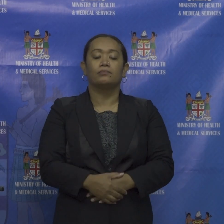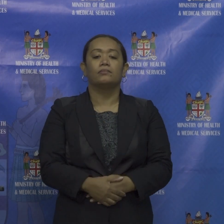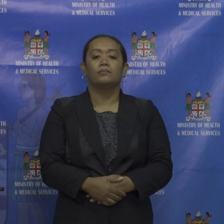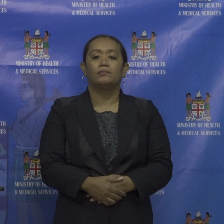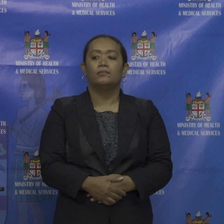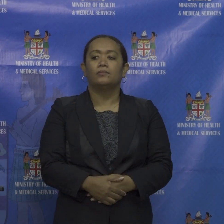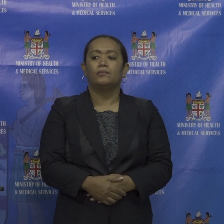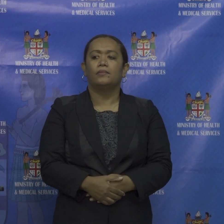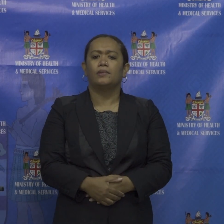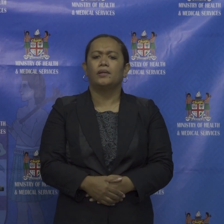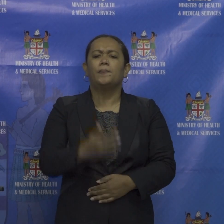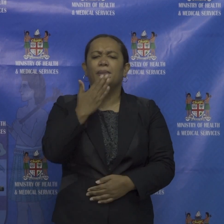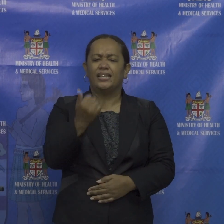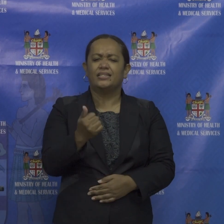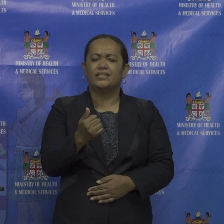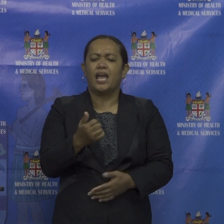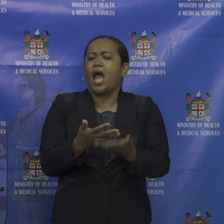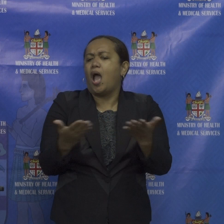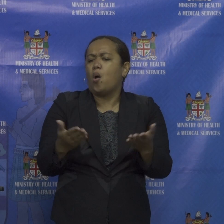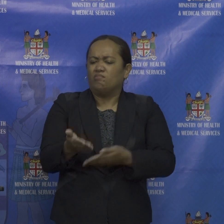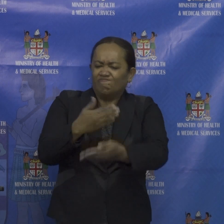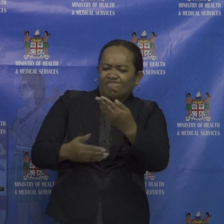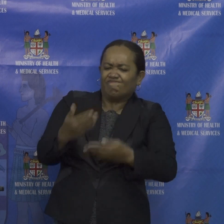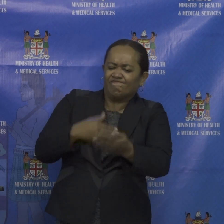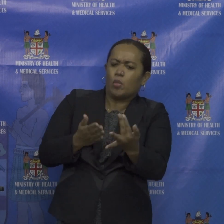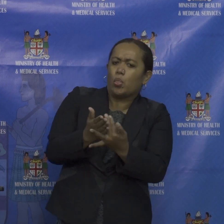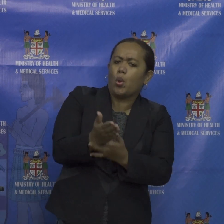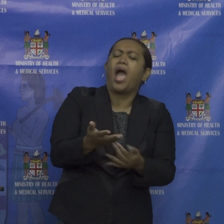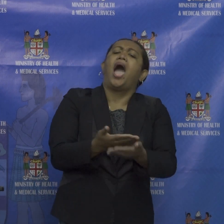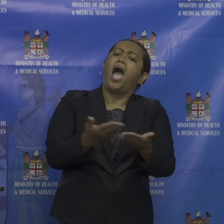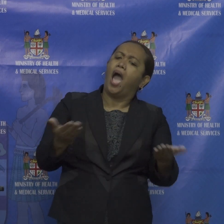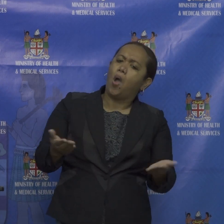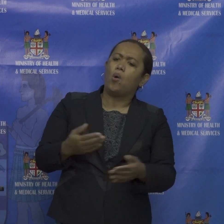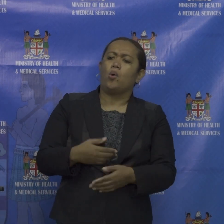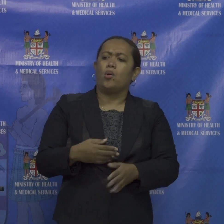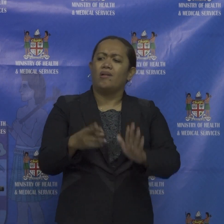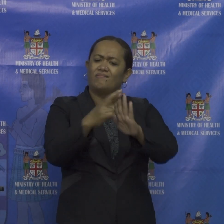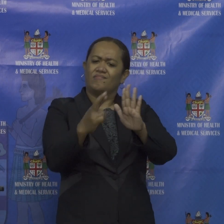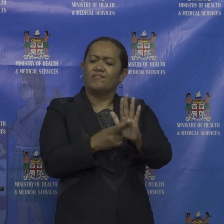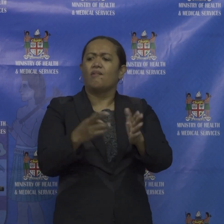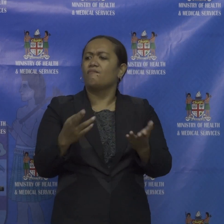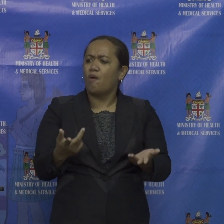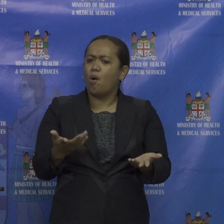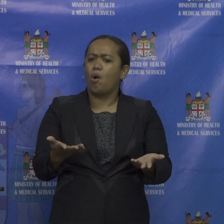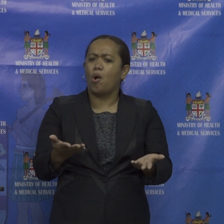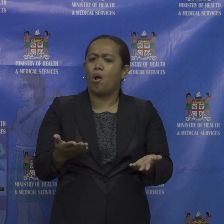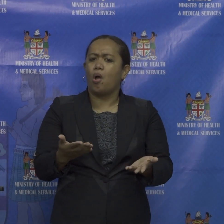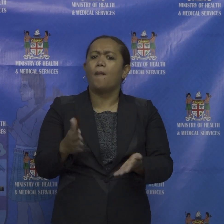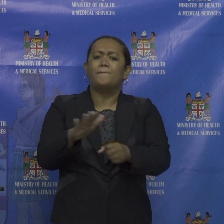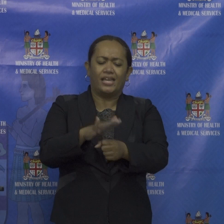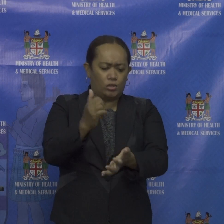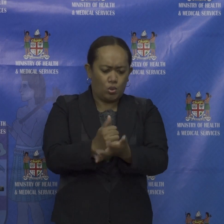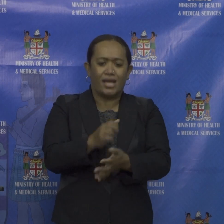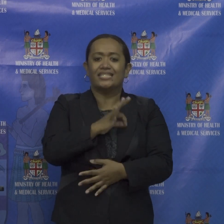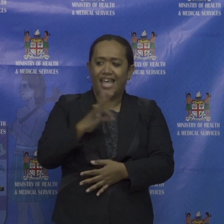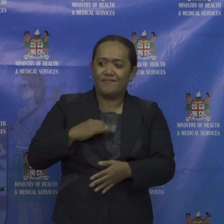If you could just walk us through regarding the current protocol that you have in place in terms of ensuring that staff